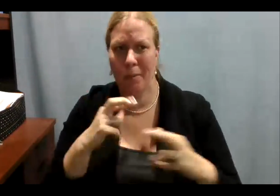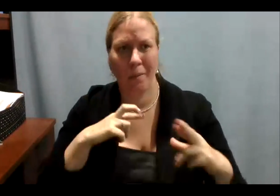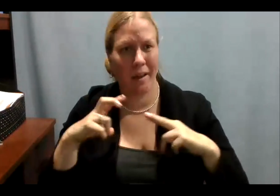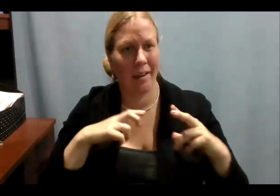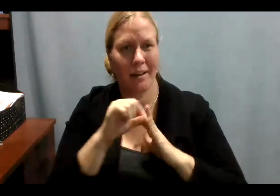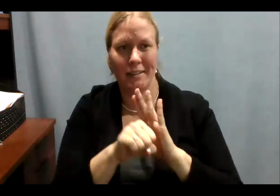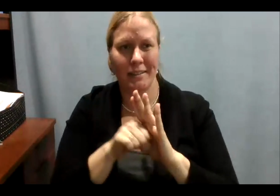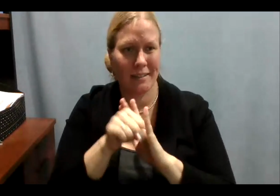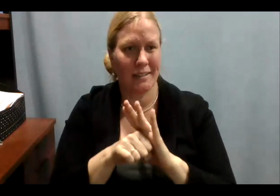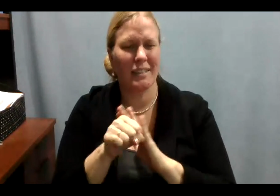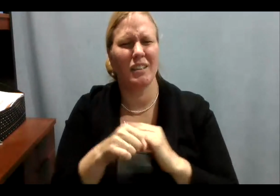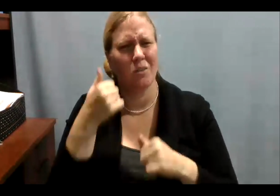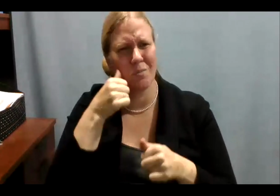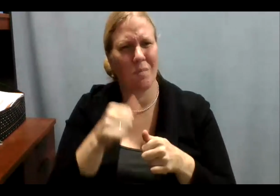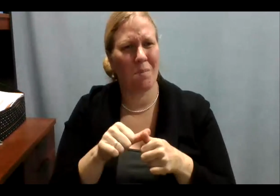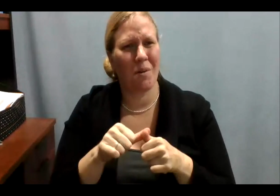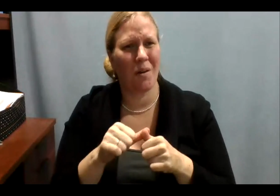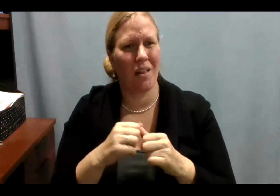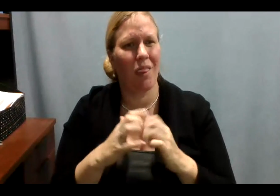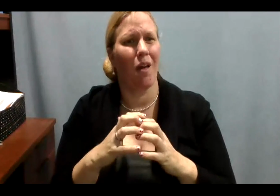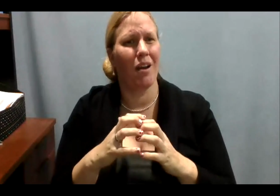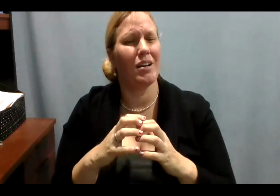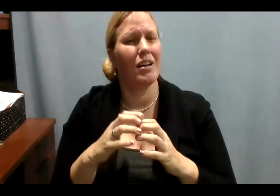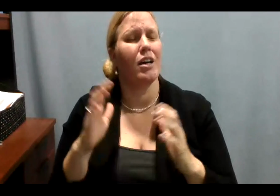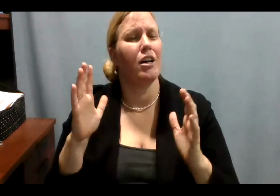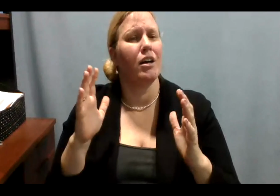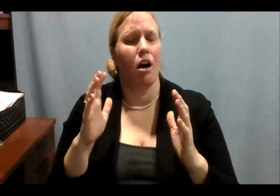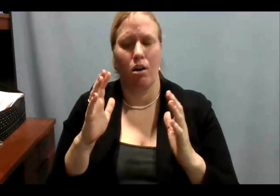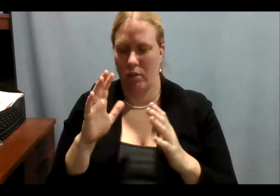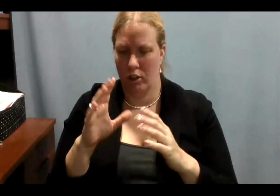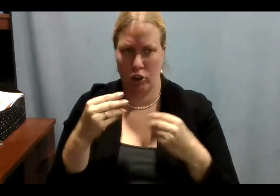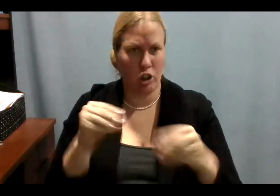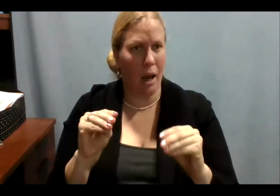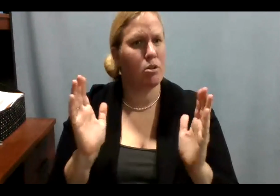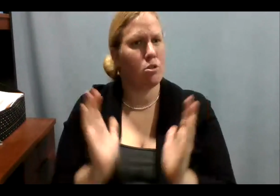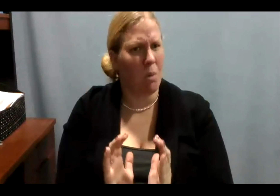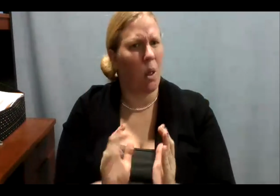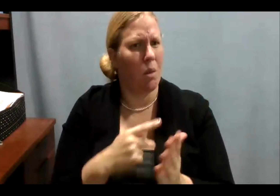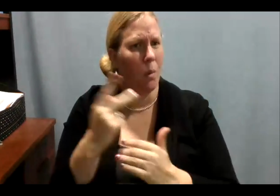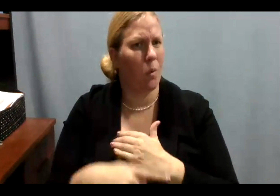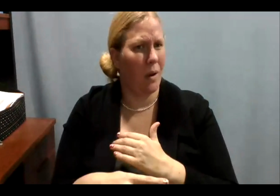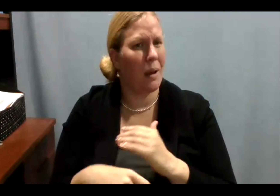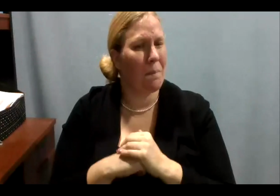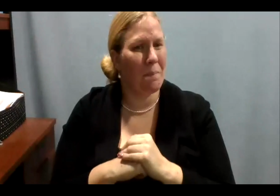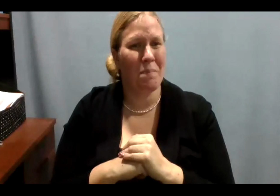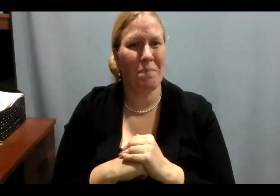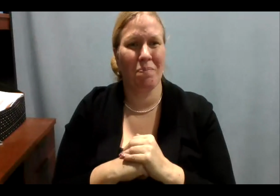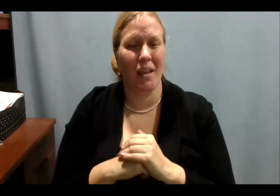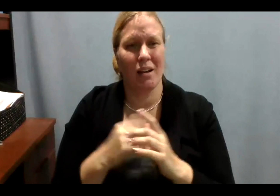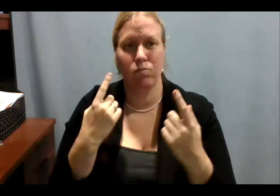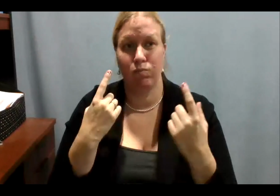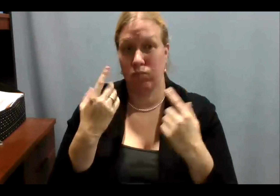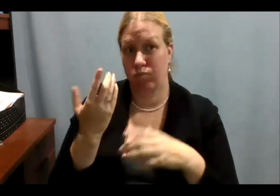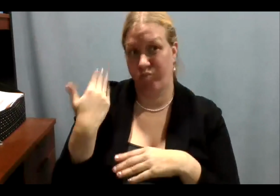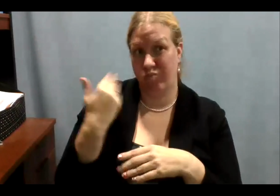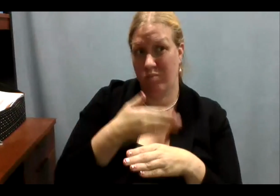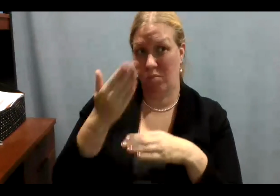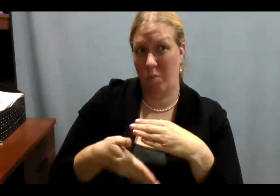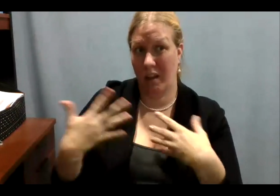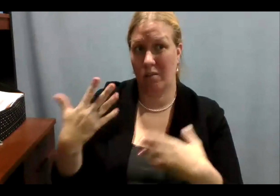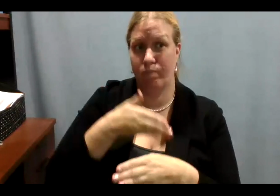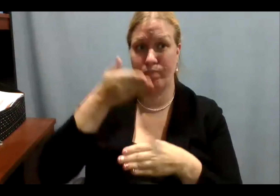uh you'll recall the launch of the shop small programs and the passport which wrapped up quite successfully over the weekend really appreciate